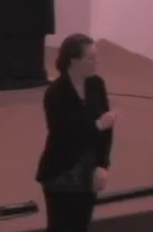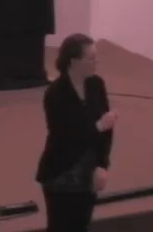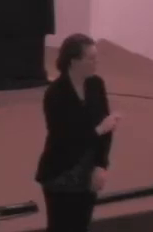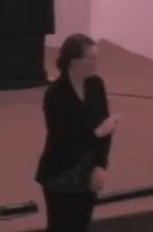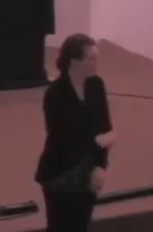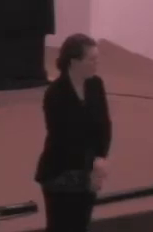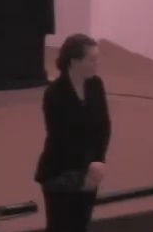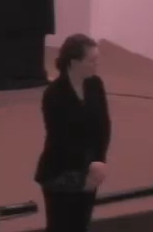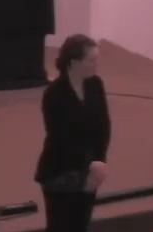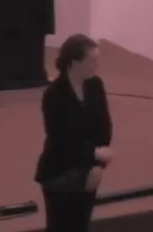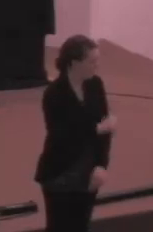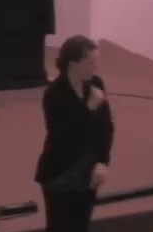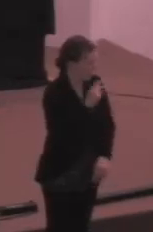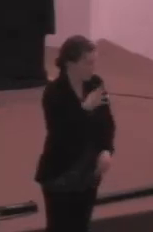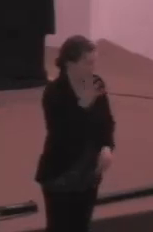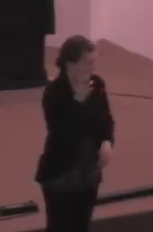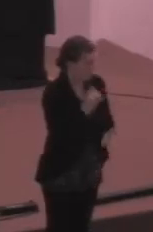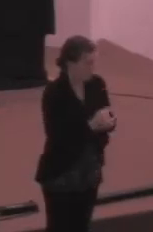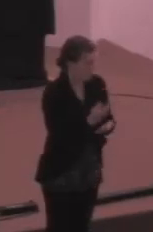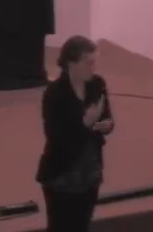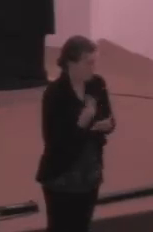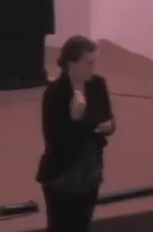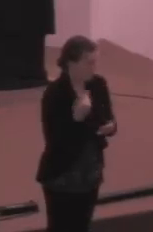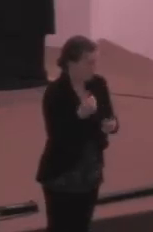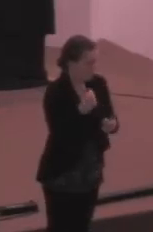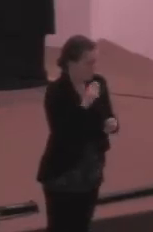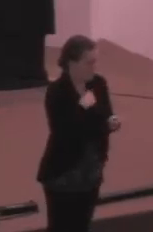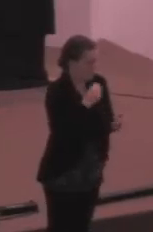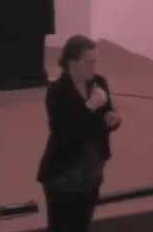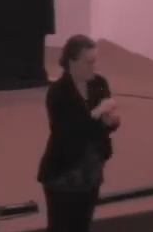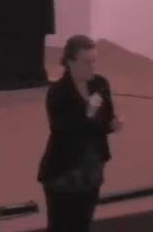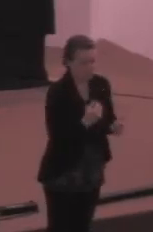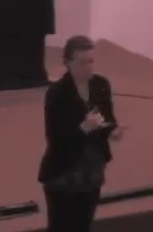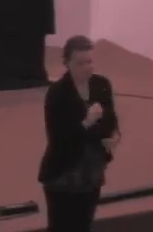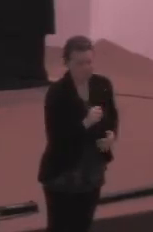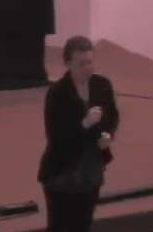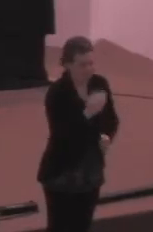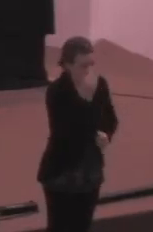by 6:30, hopefully. Unless you're a slow rapper.